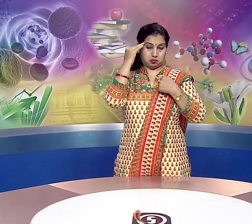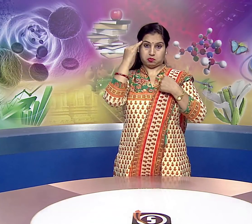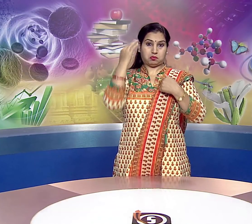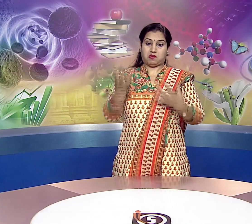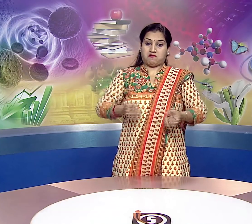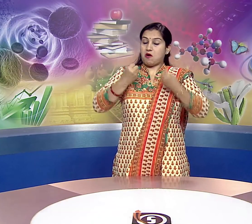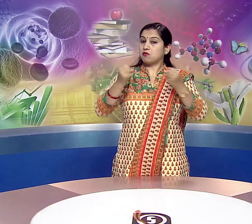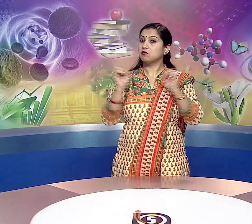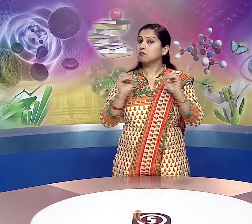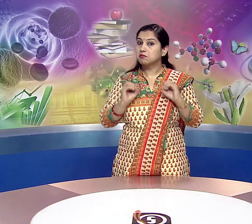am.